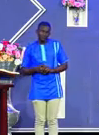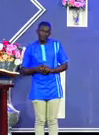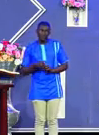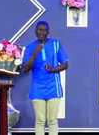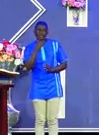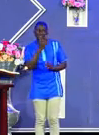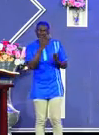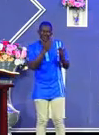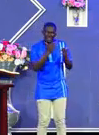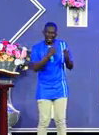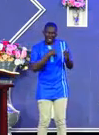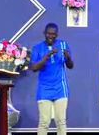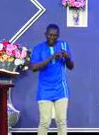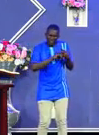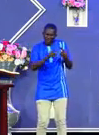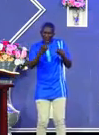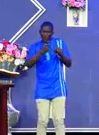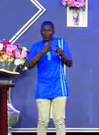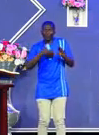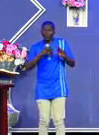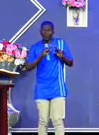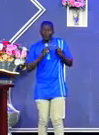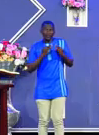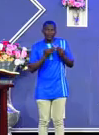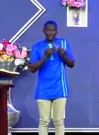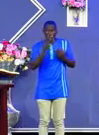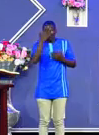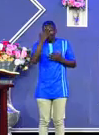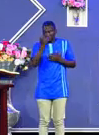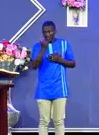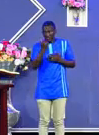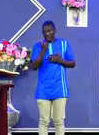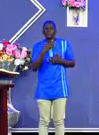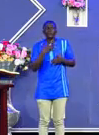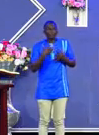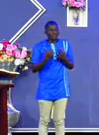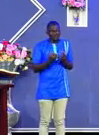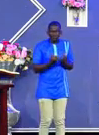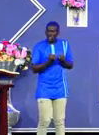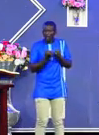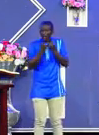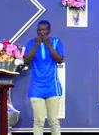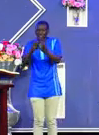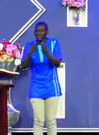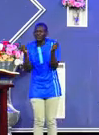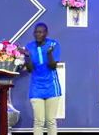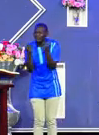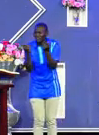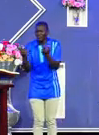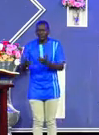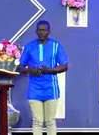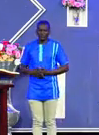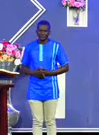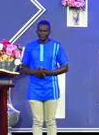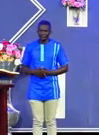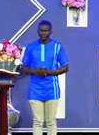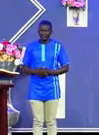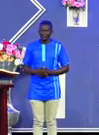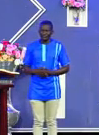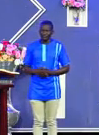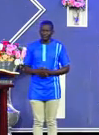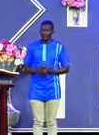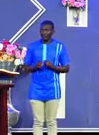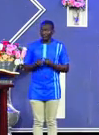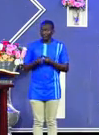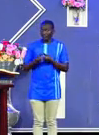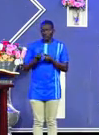quickly. I ran away from my family. They were taking me to shrines.